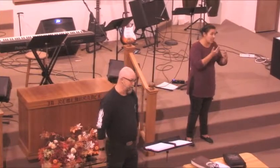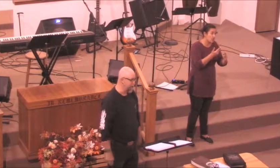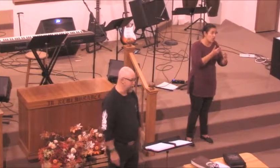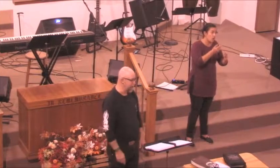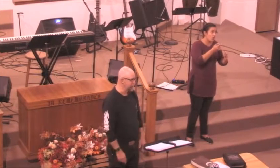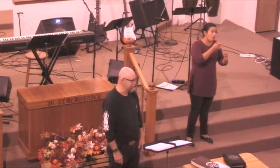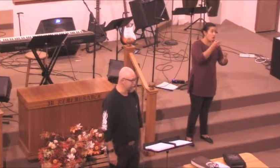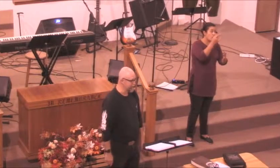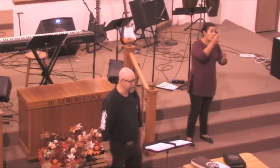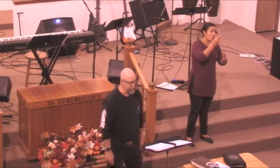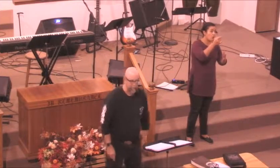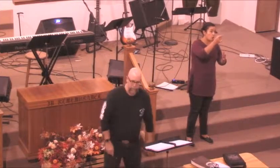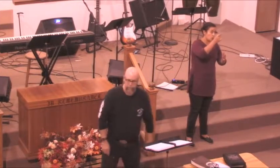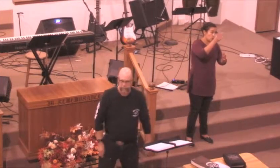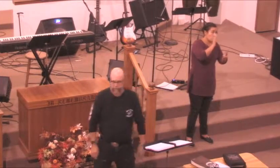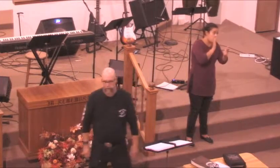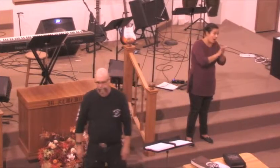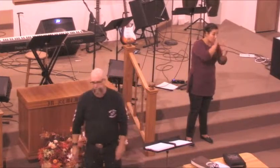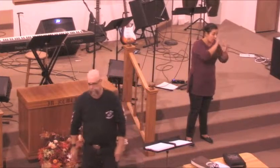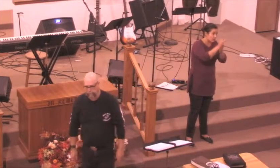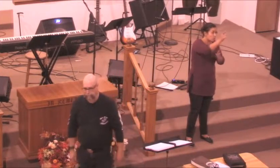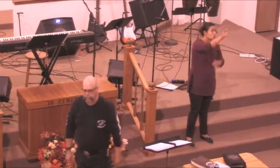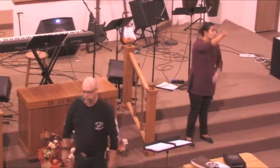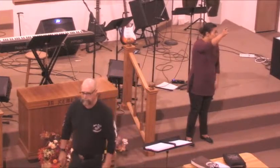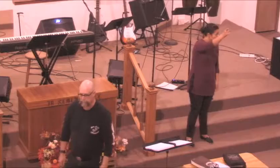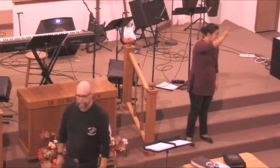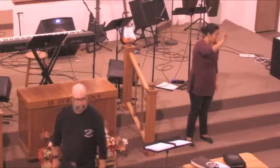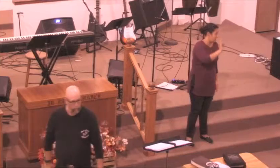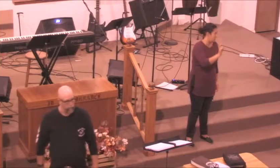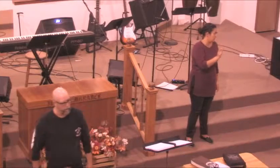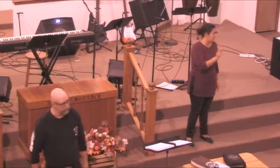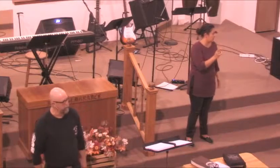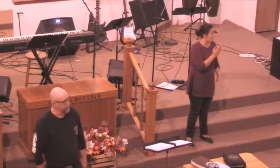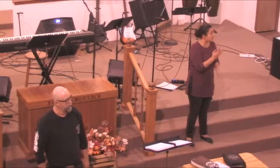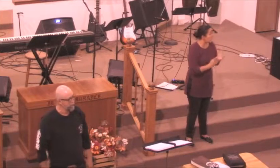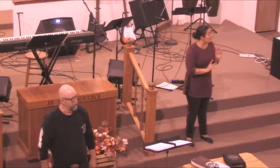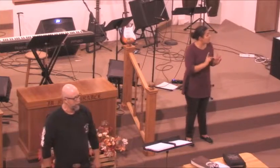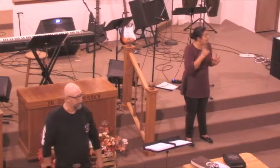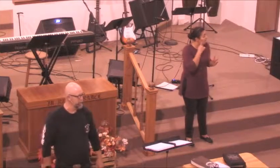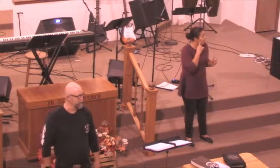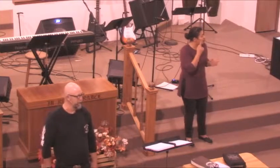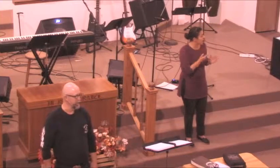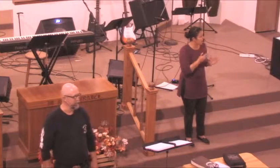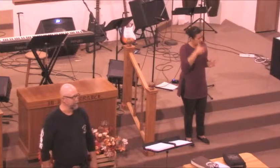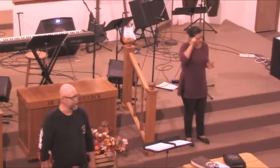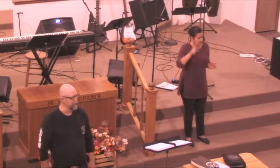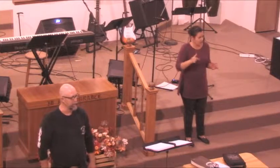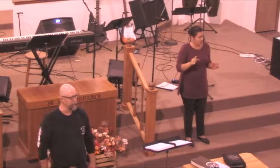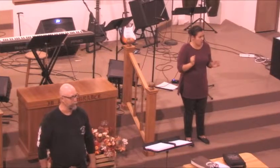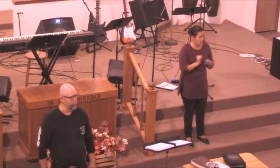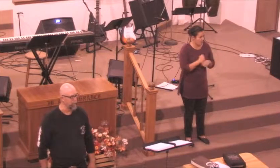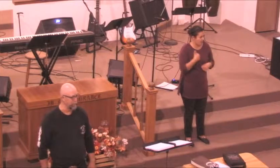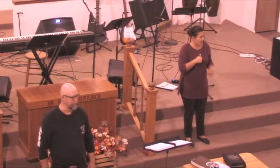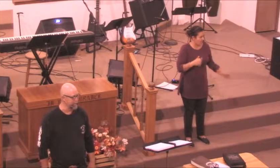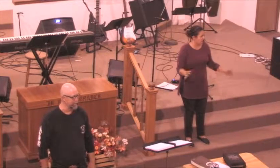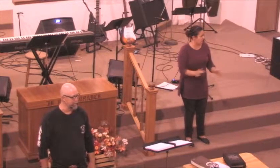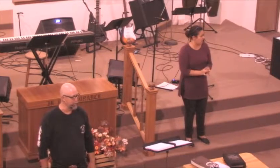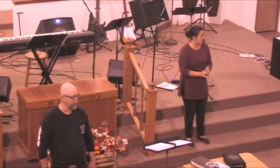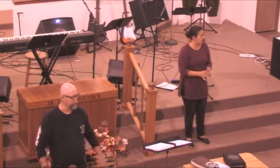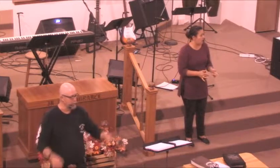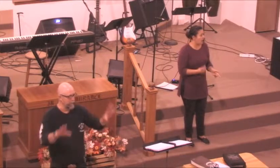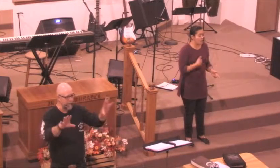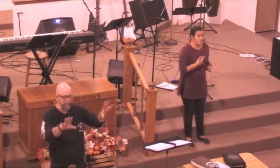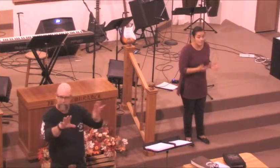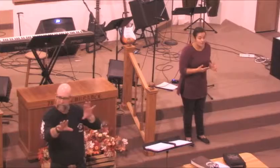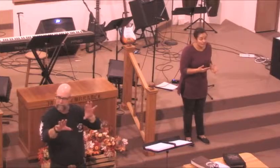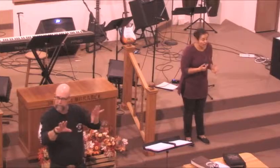that's funny, but I'm telling you, there's some people that say, I think the devil hooked us up. Well, I'll guarantee you the devil didn't hook you up. You might have made some bad